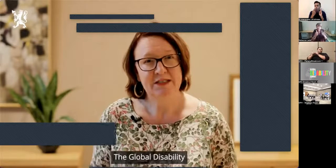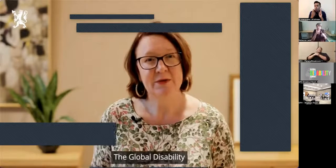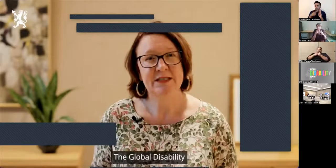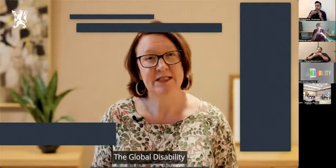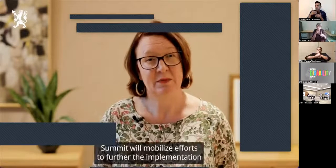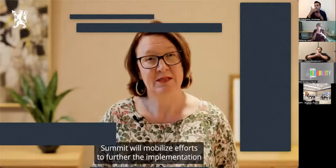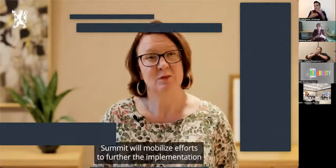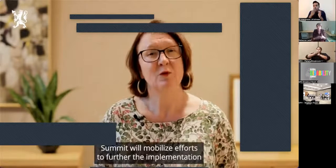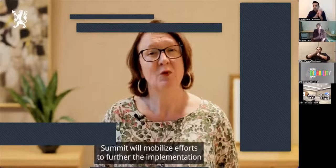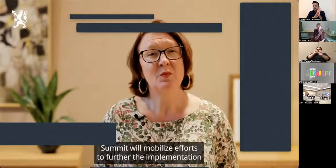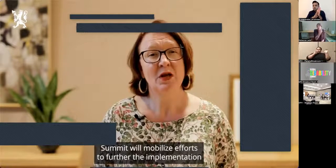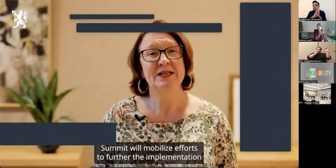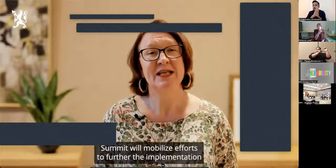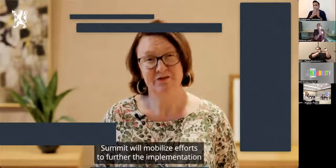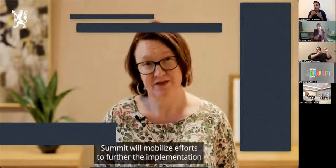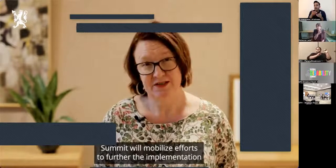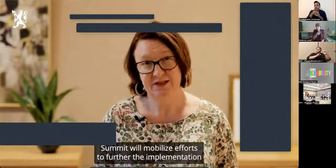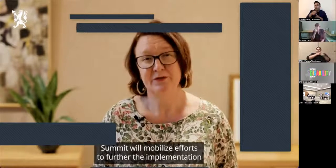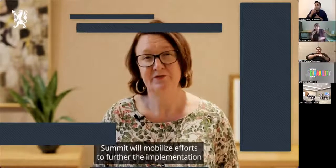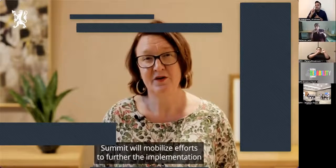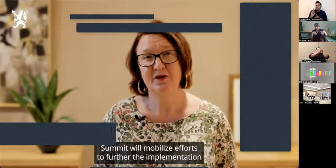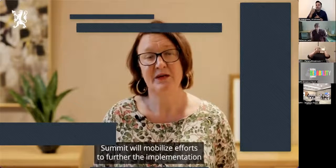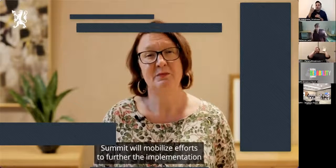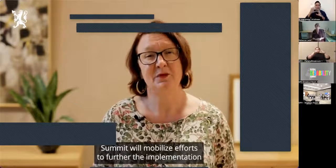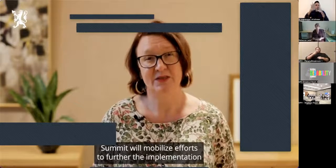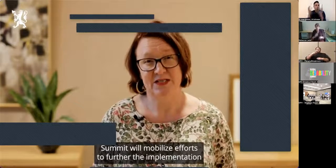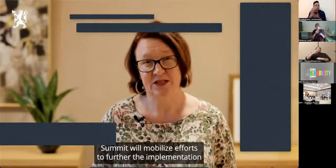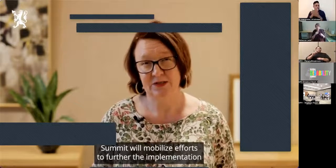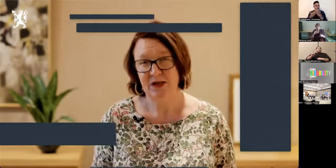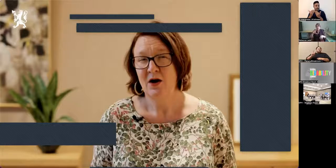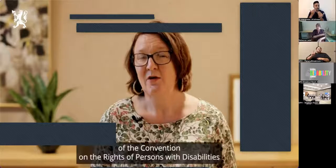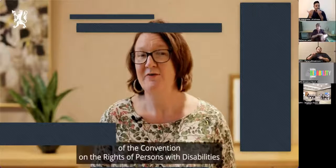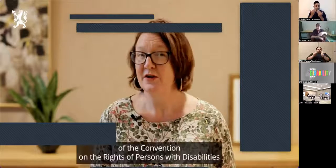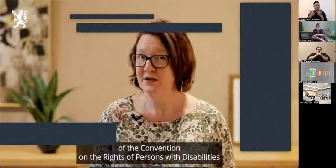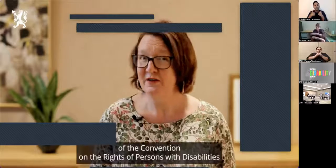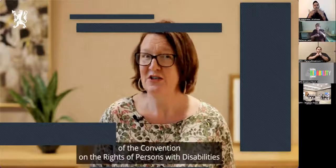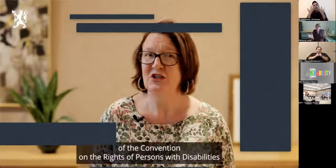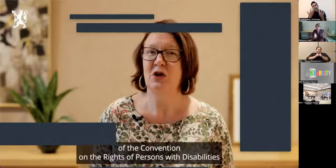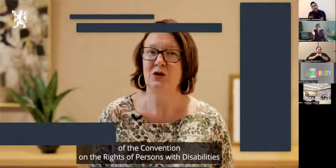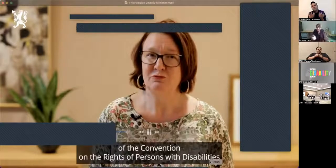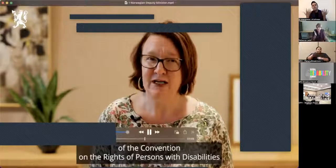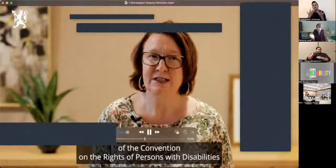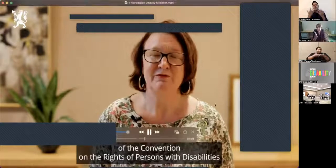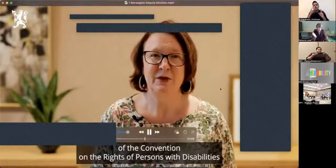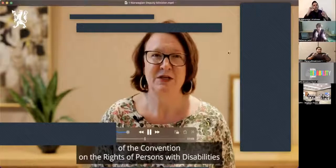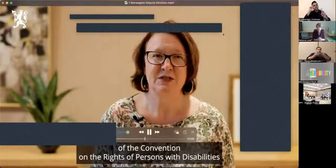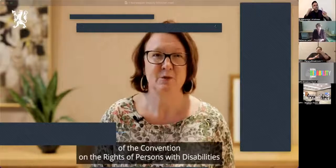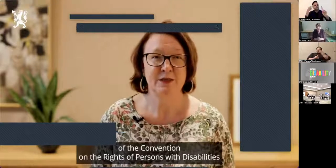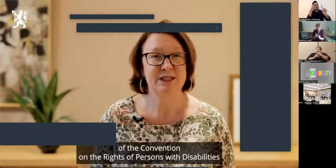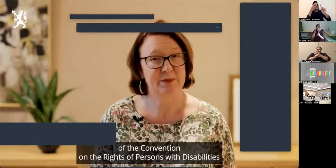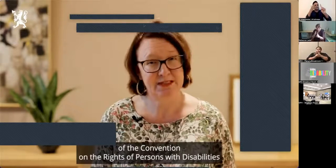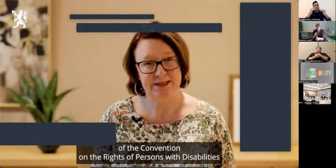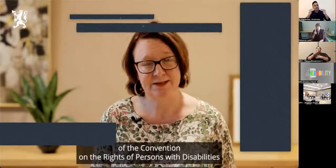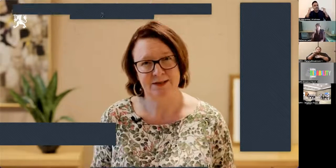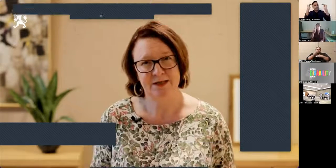The Global Disability Summit will mobilize efforts to further the implementation of the Convention on the Rights of Persons